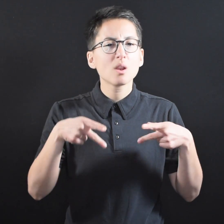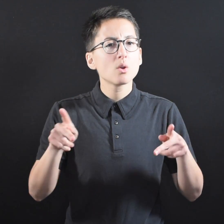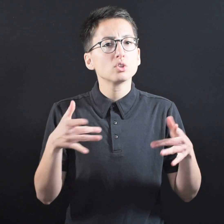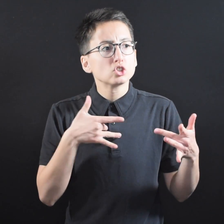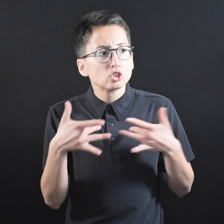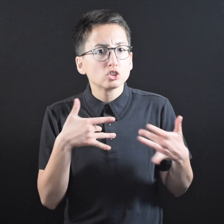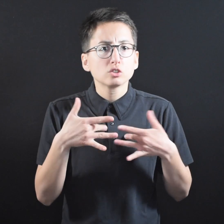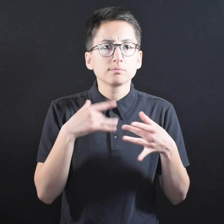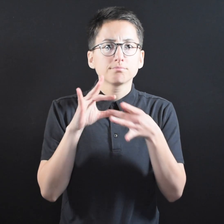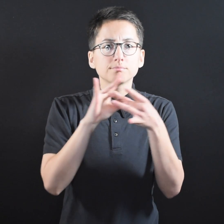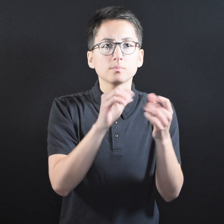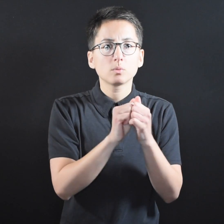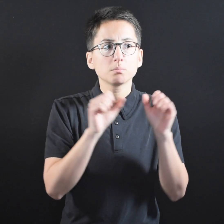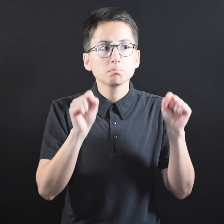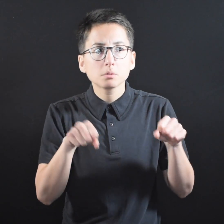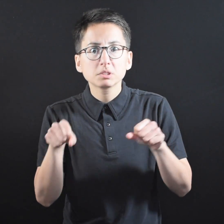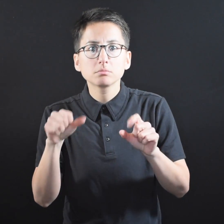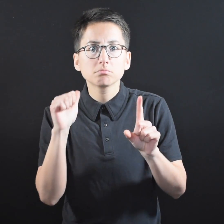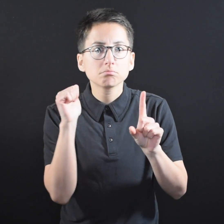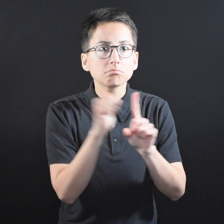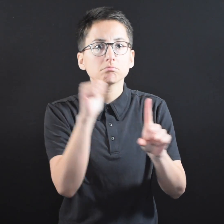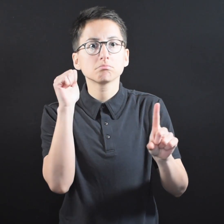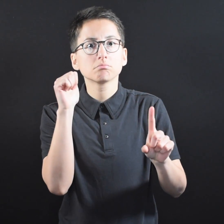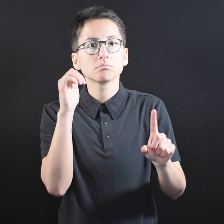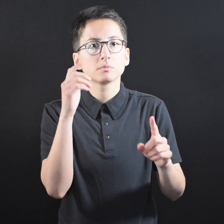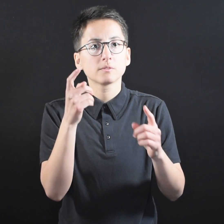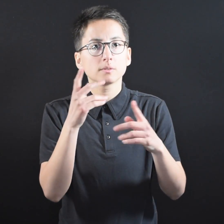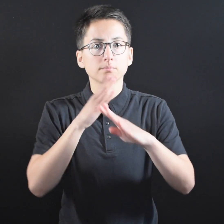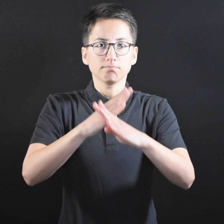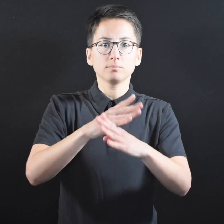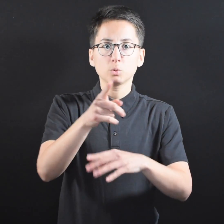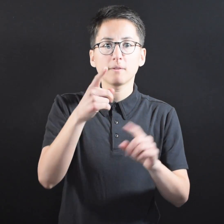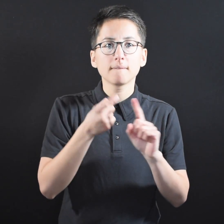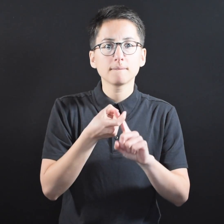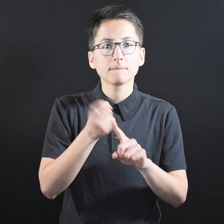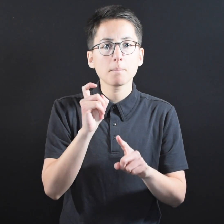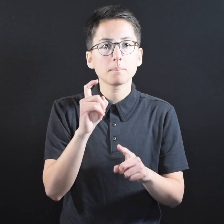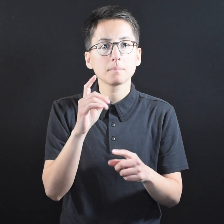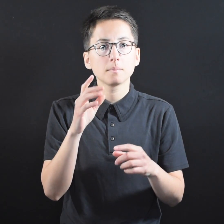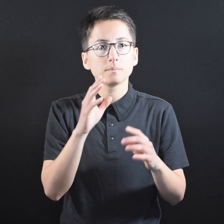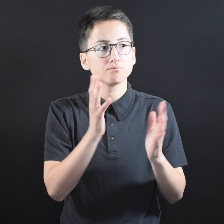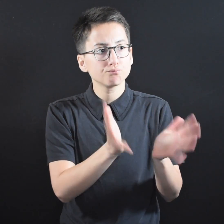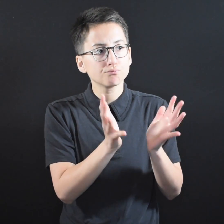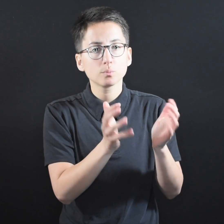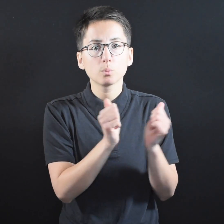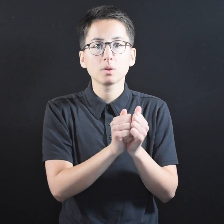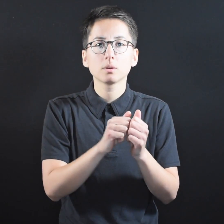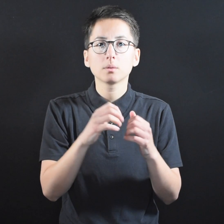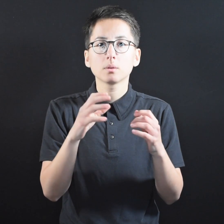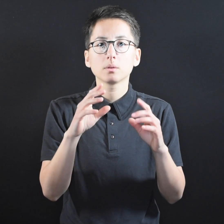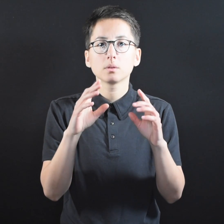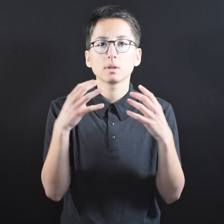Do not let concerns about calls from possible scammers keep you from talking with the health department.